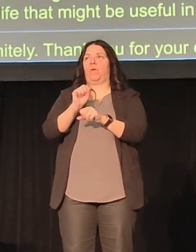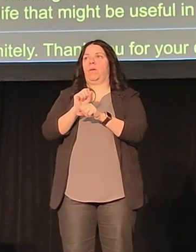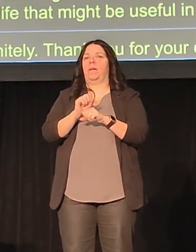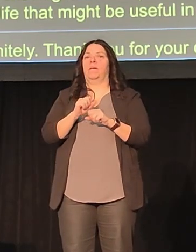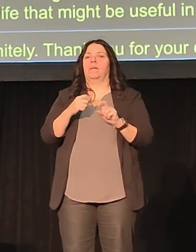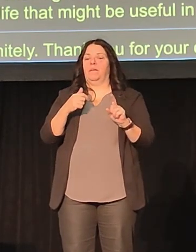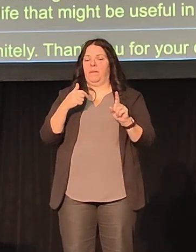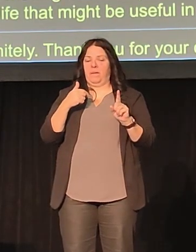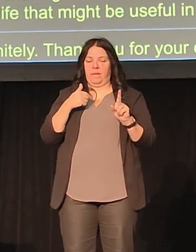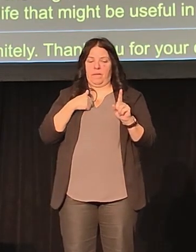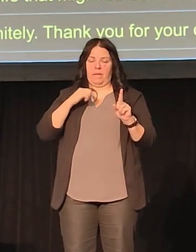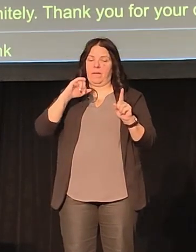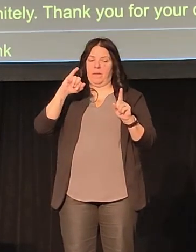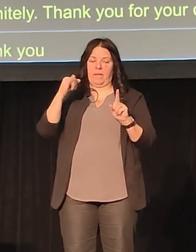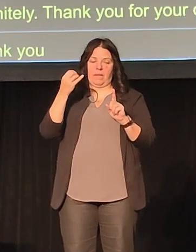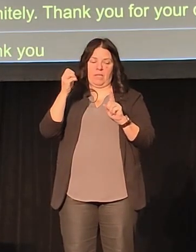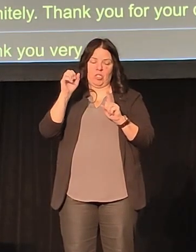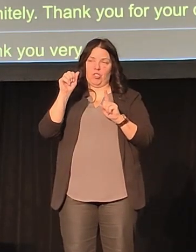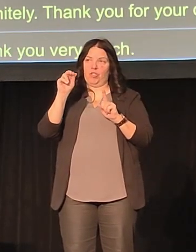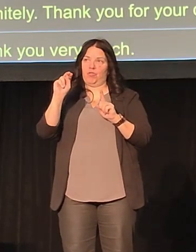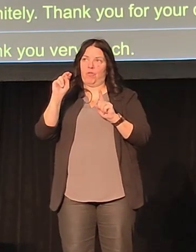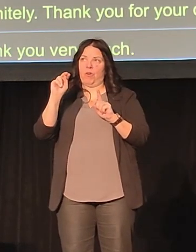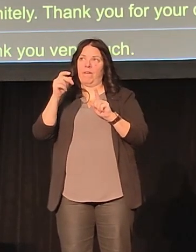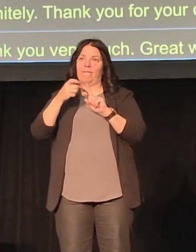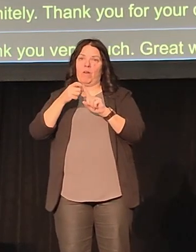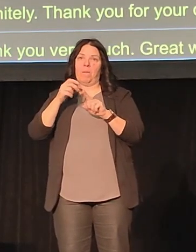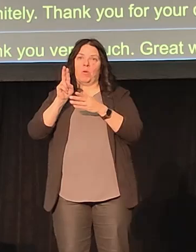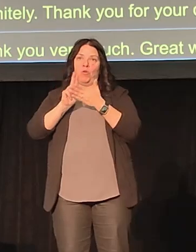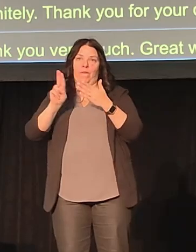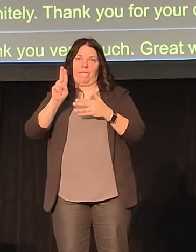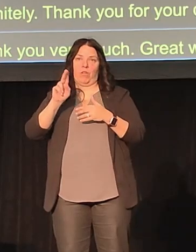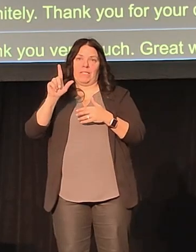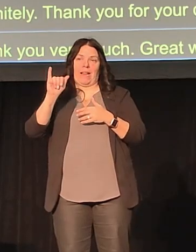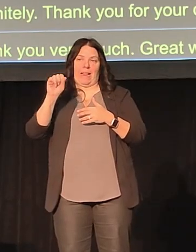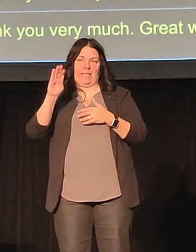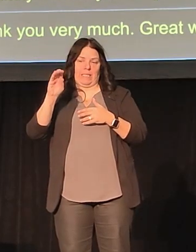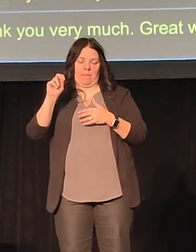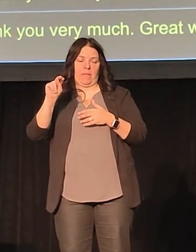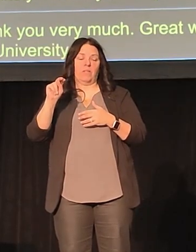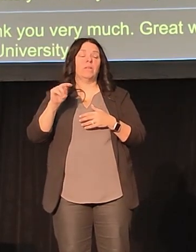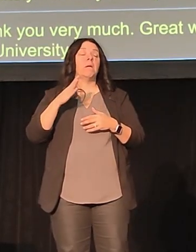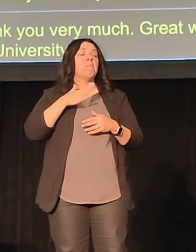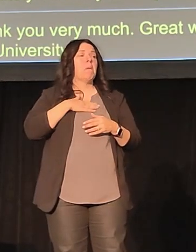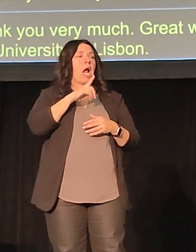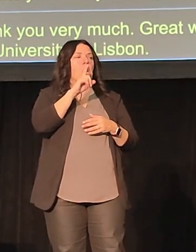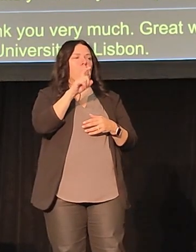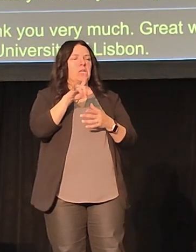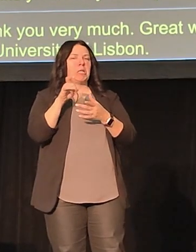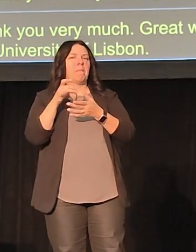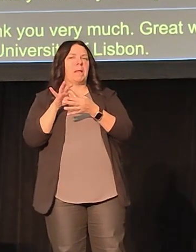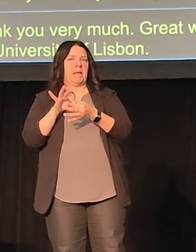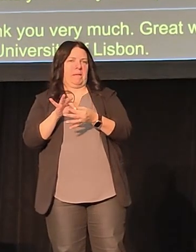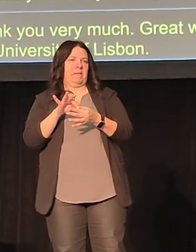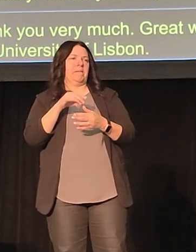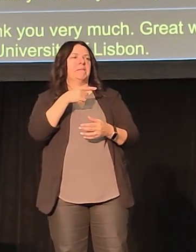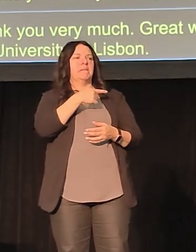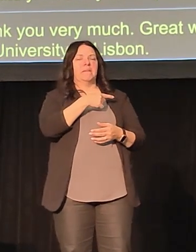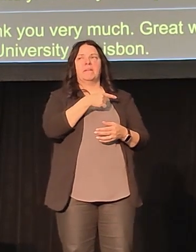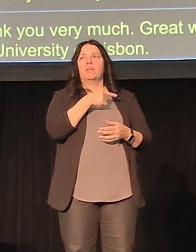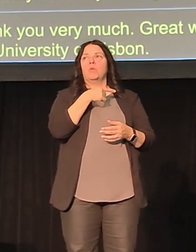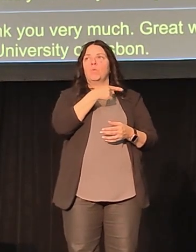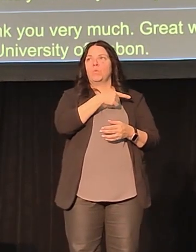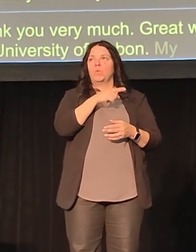João Pereira from the University of Lisbon. And actually, my question went in that direction. So you experiment